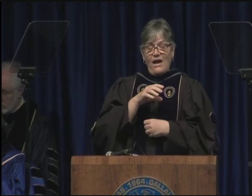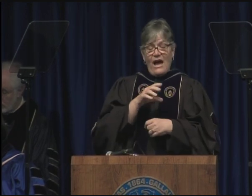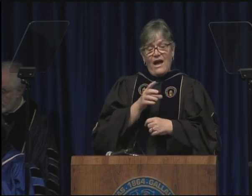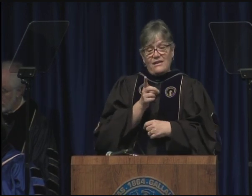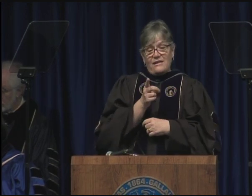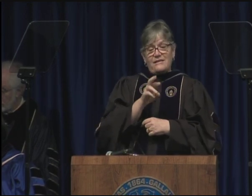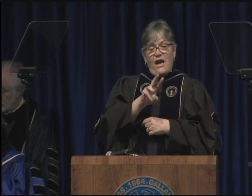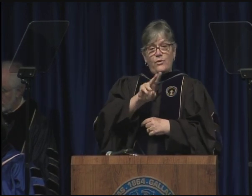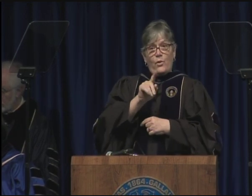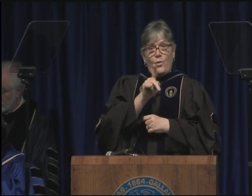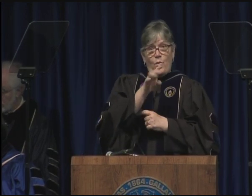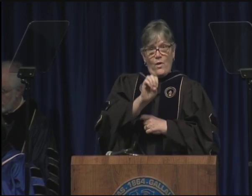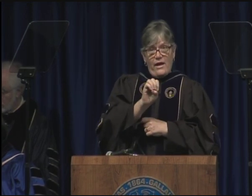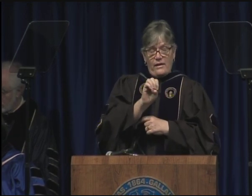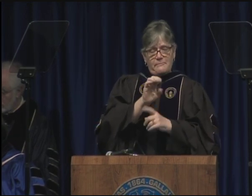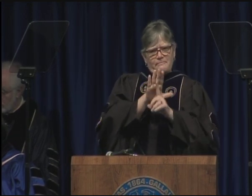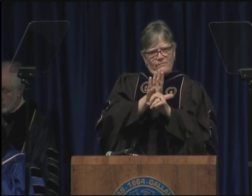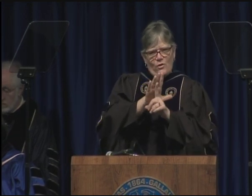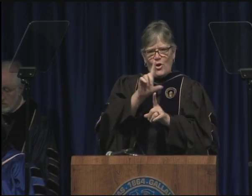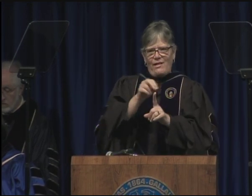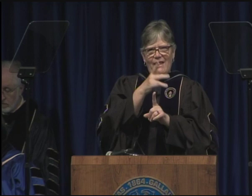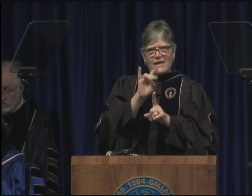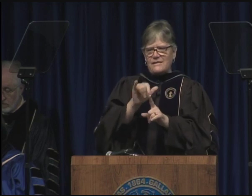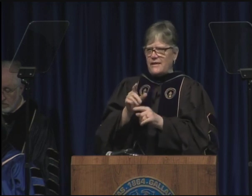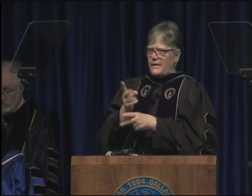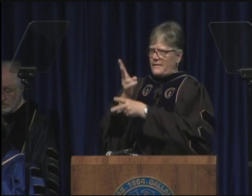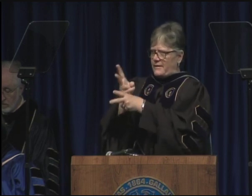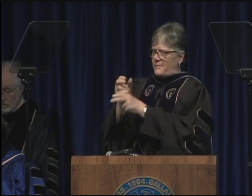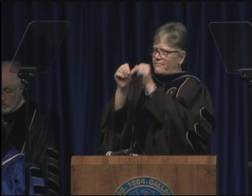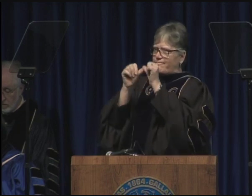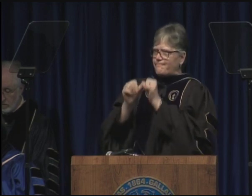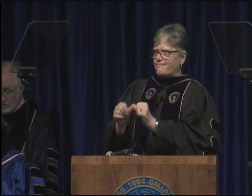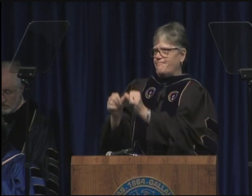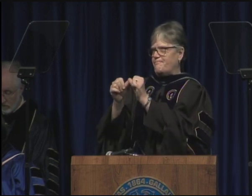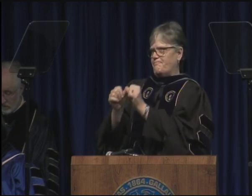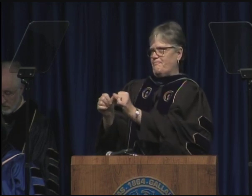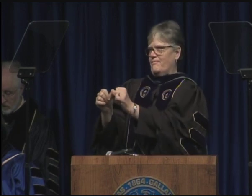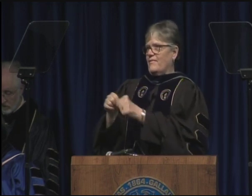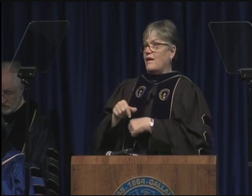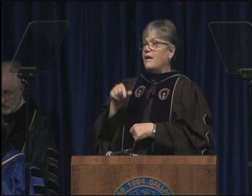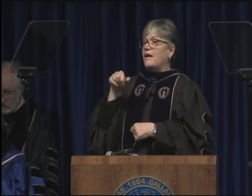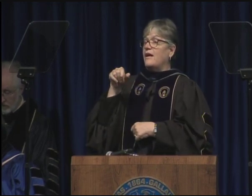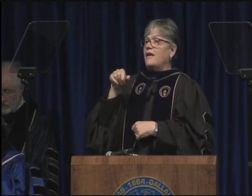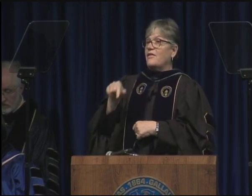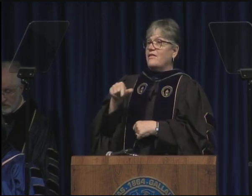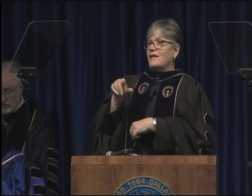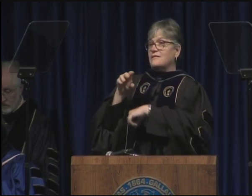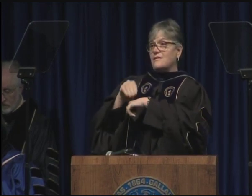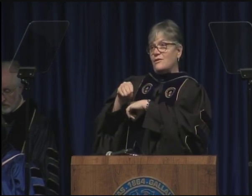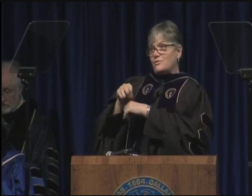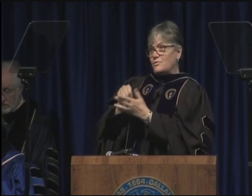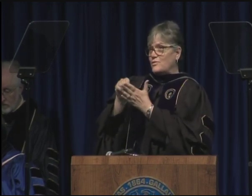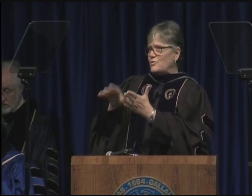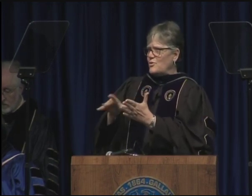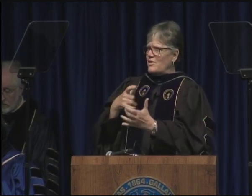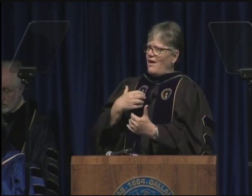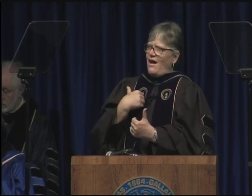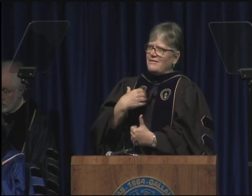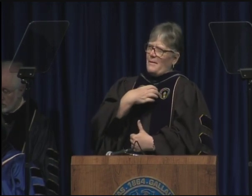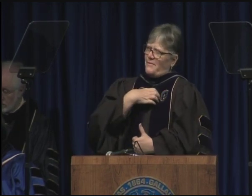has a passion for improving the lives of deaf and hard of hearing school children and has a special talent for building connections with